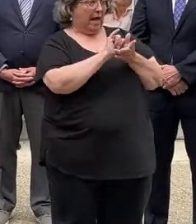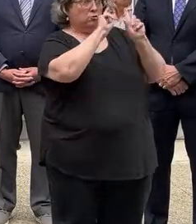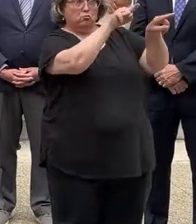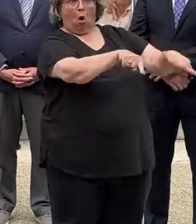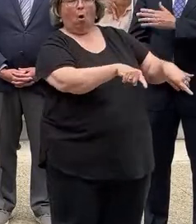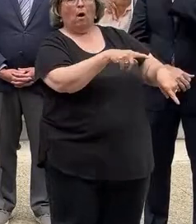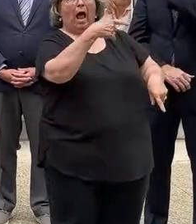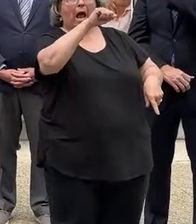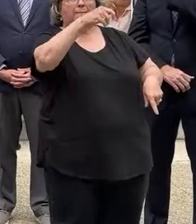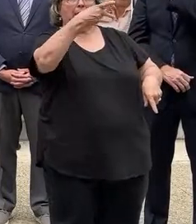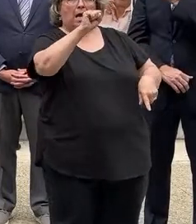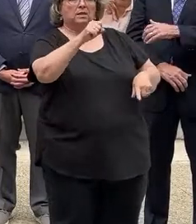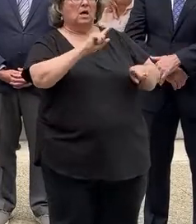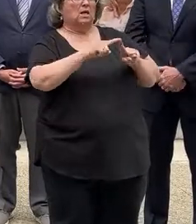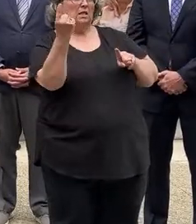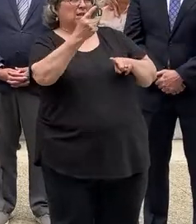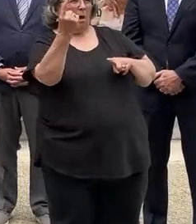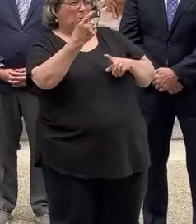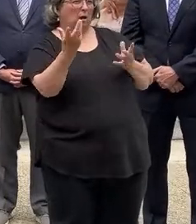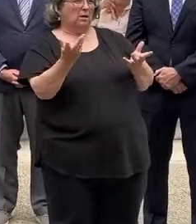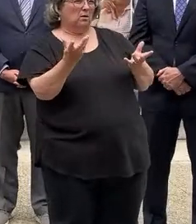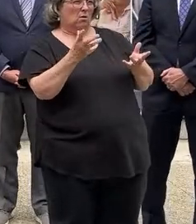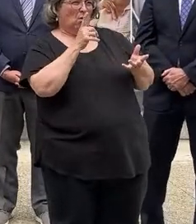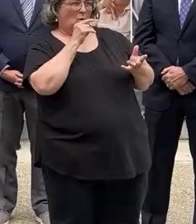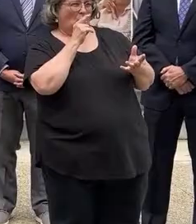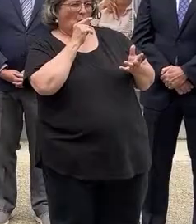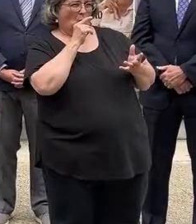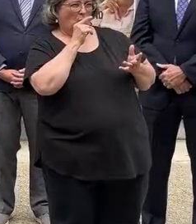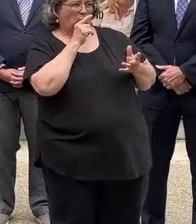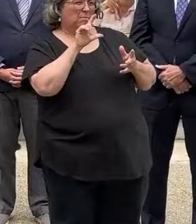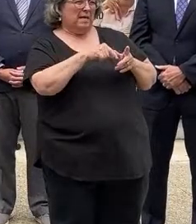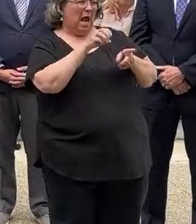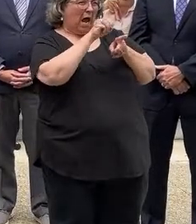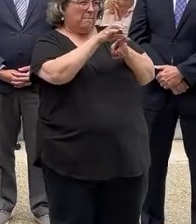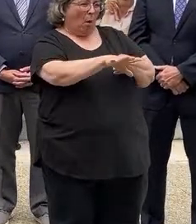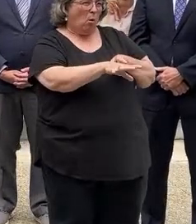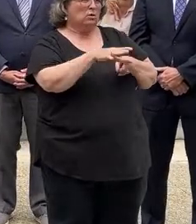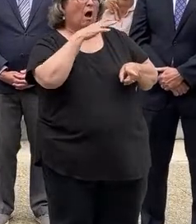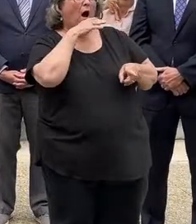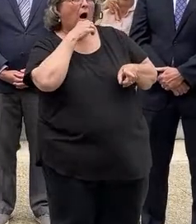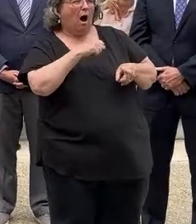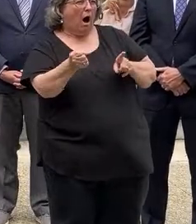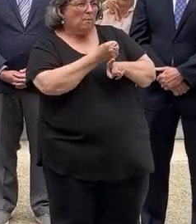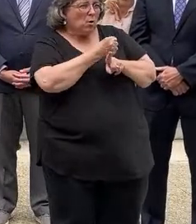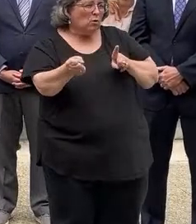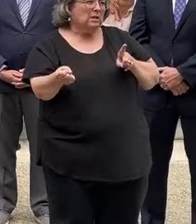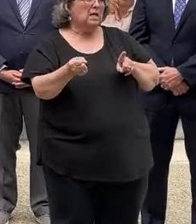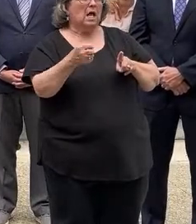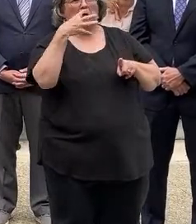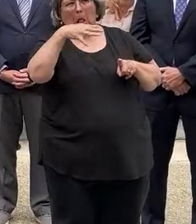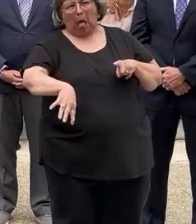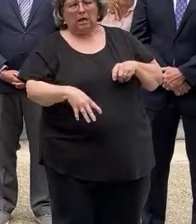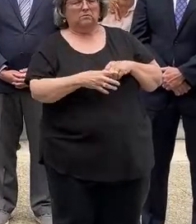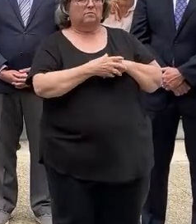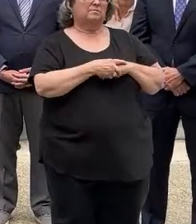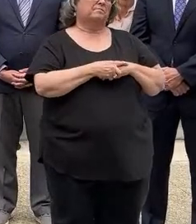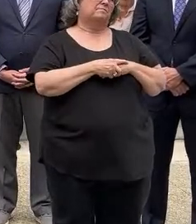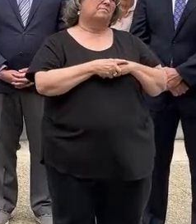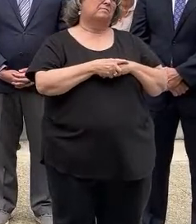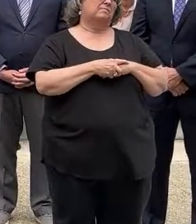go when you have someone who's being exposed to elder abuse and neglect. And